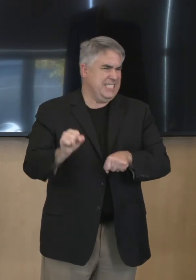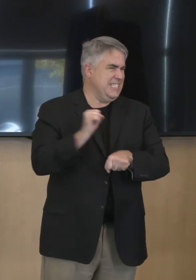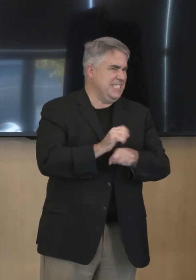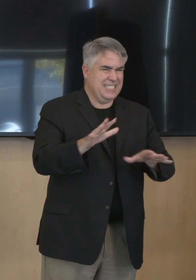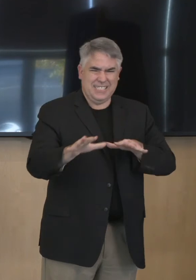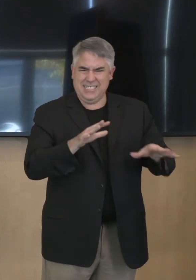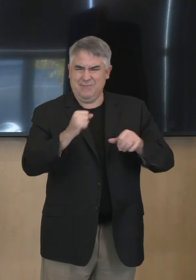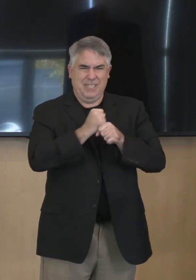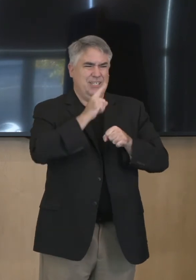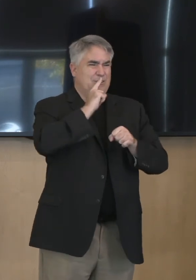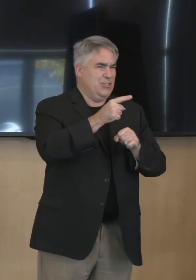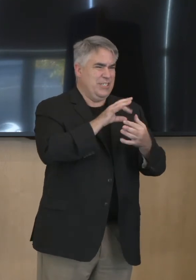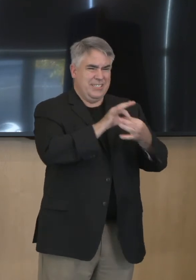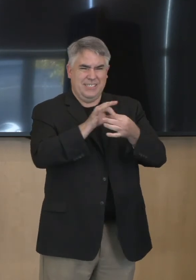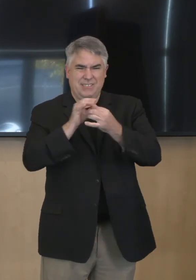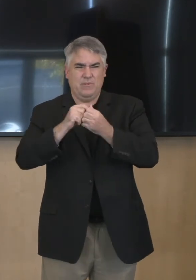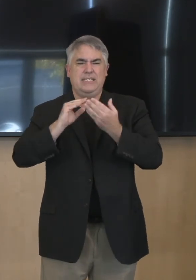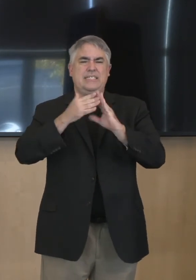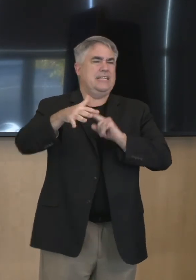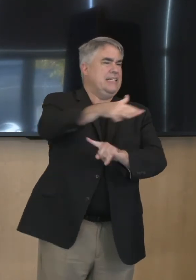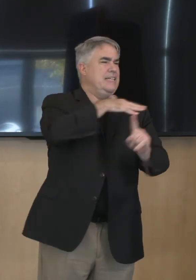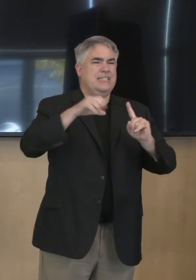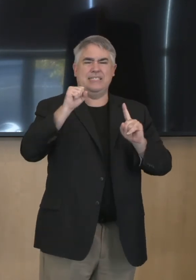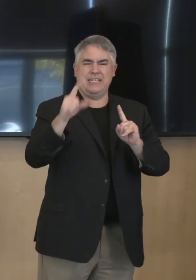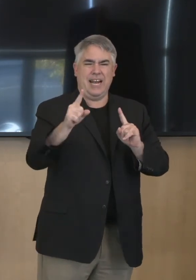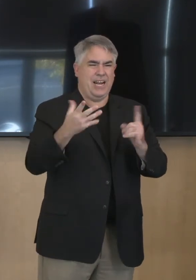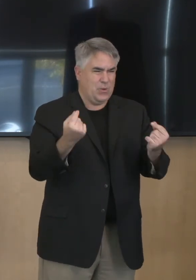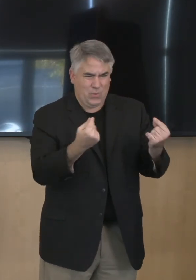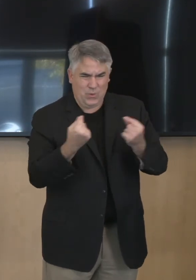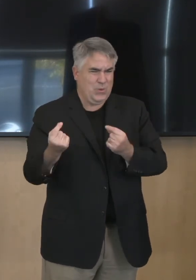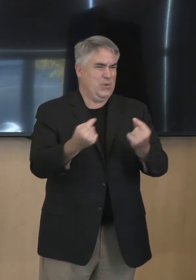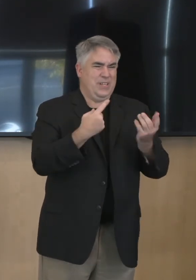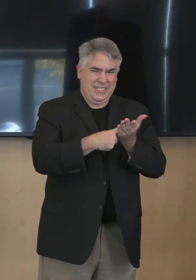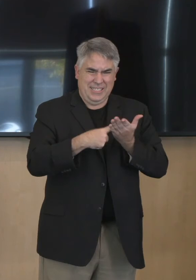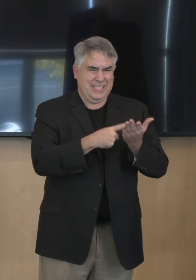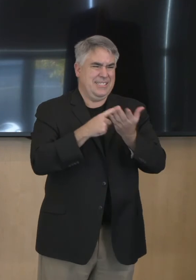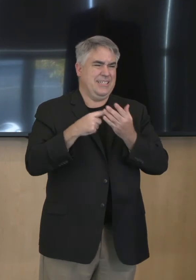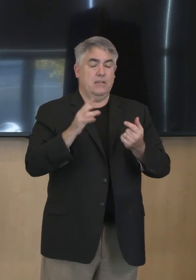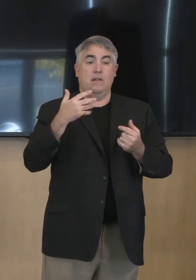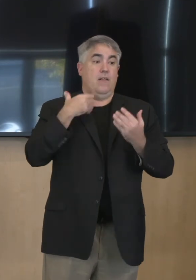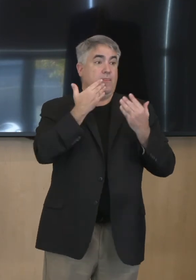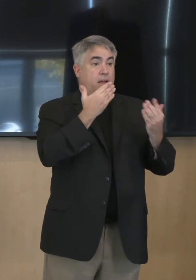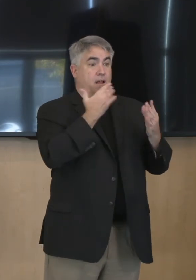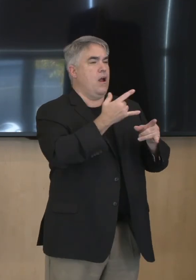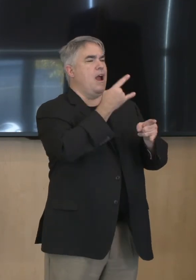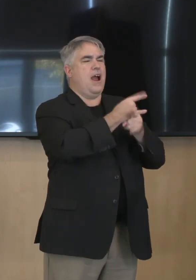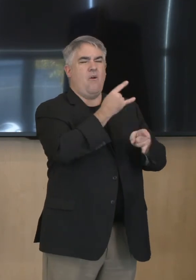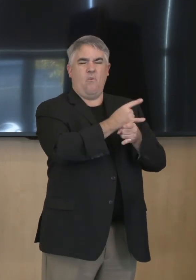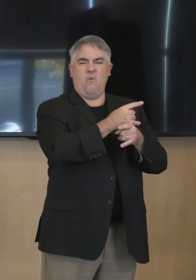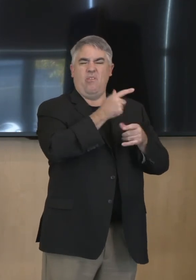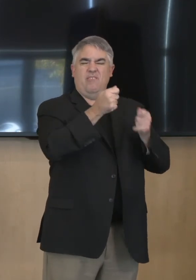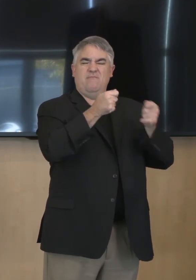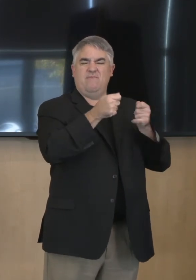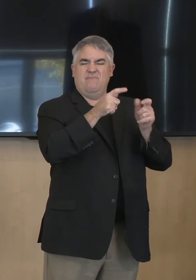coordinate with the city of San Diego on each of these actions, and we are grateful for them. I also want to thank the Alcohol Beverage Control, who again has been willing to